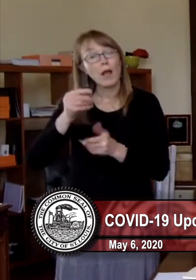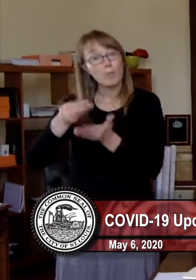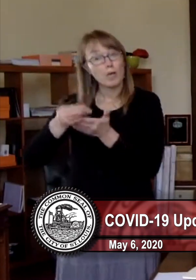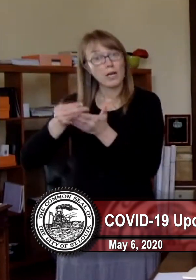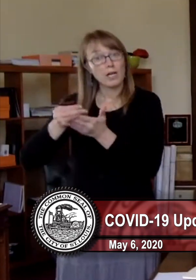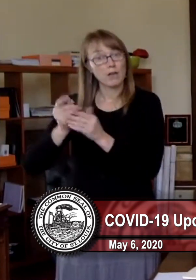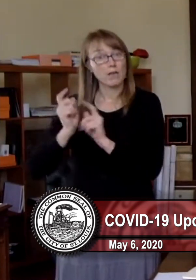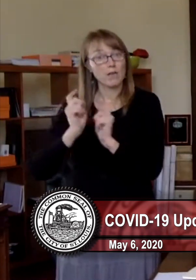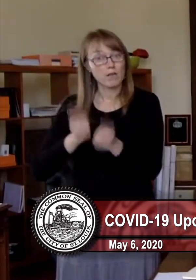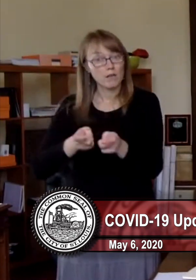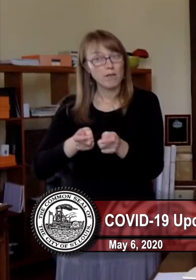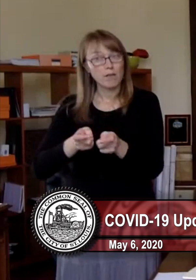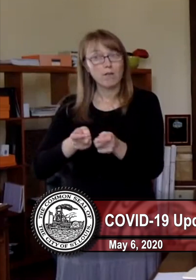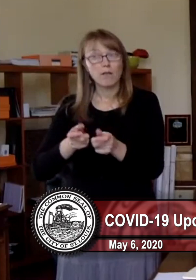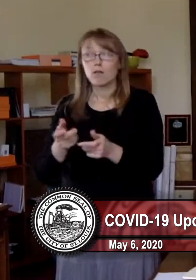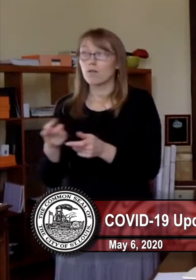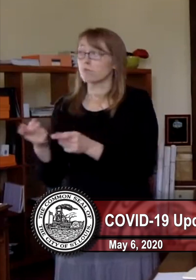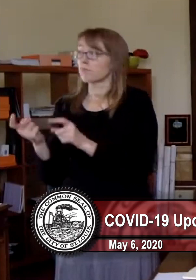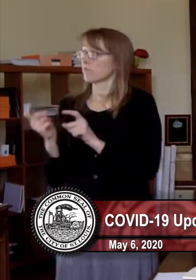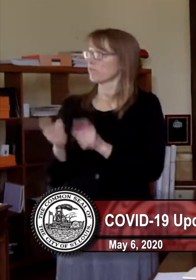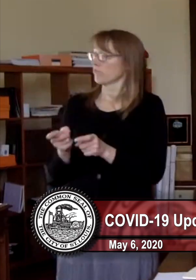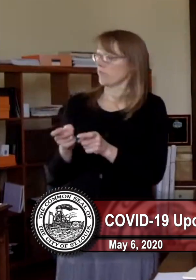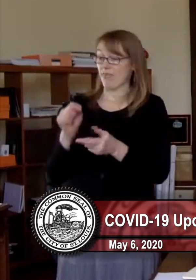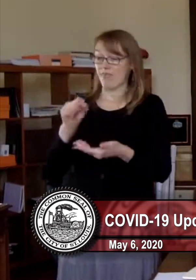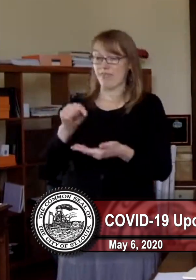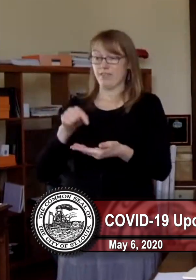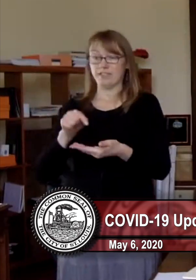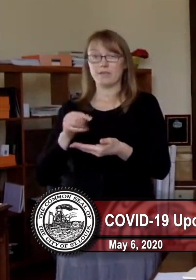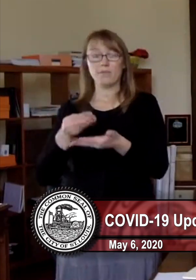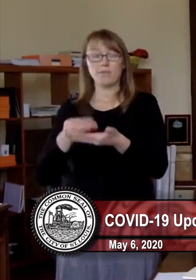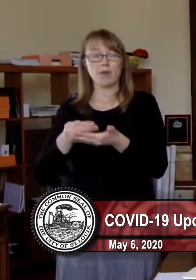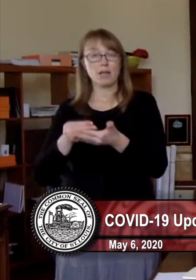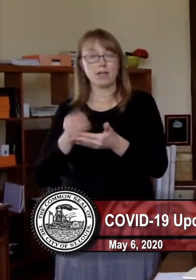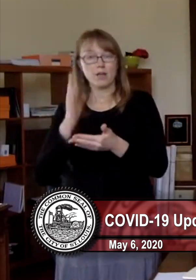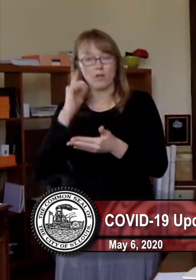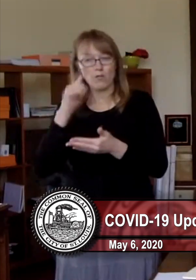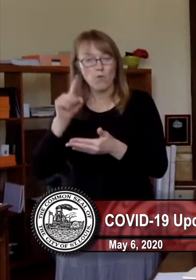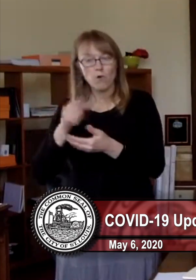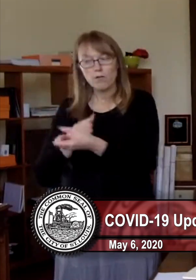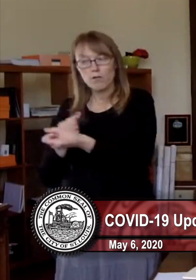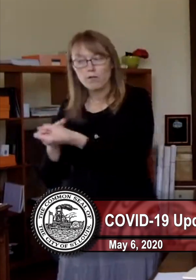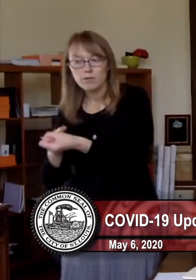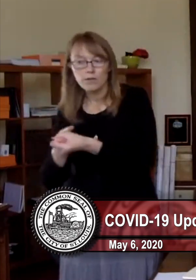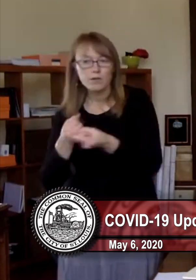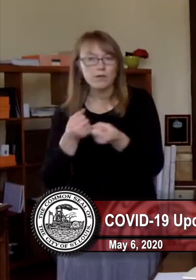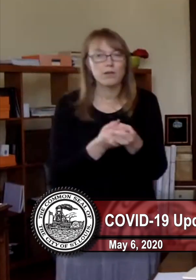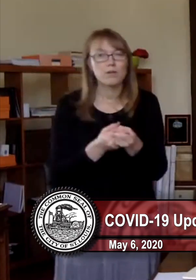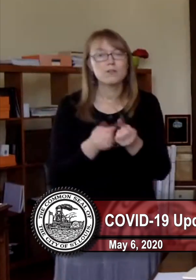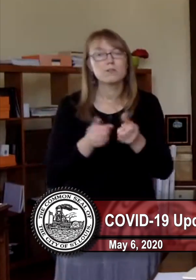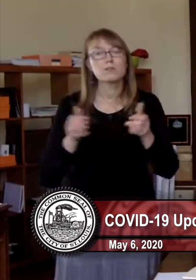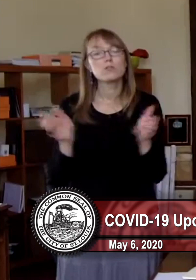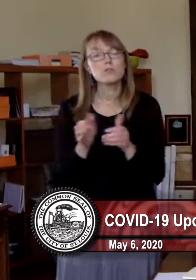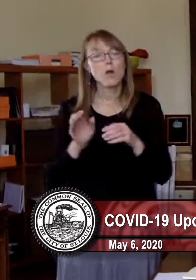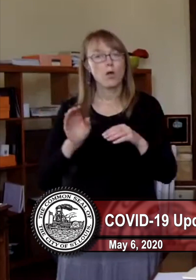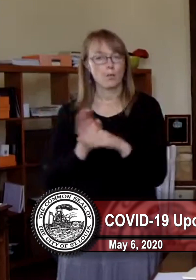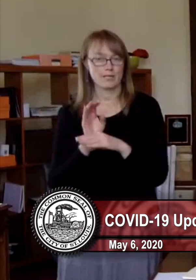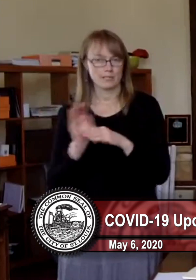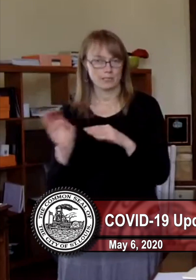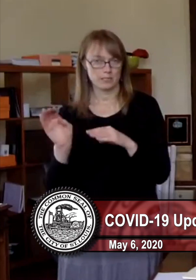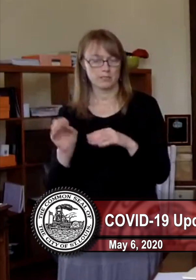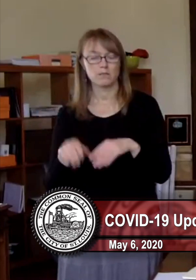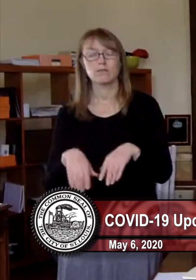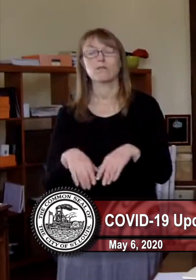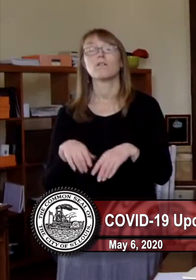And that will be helping small businesses get established. That will be